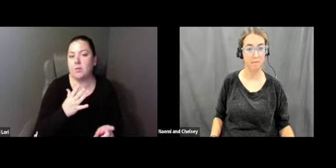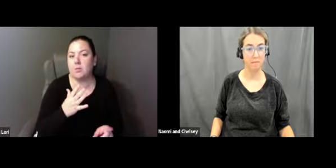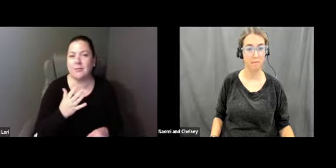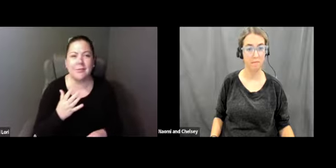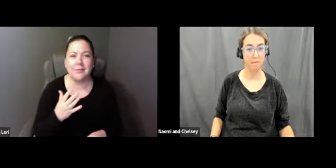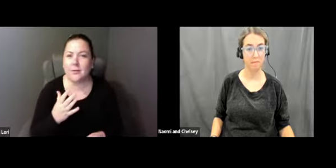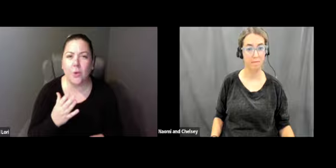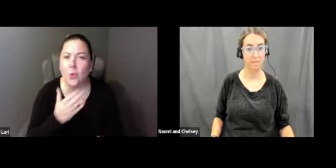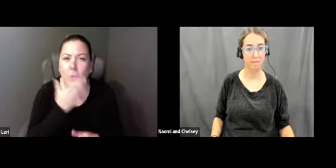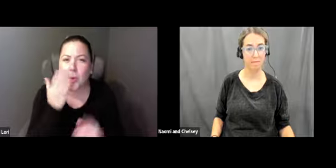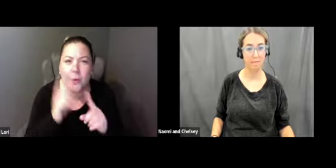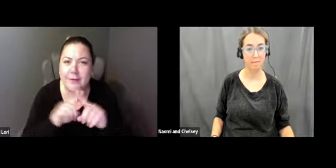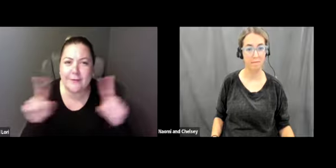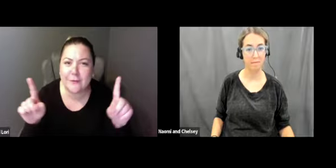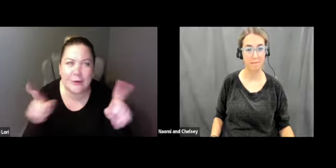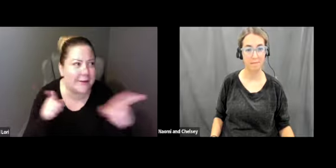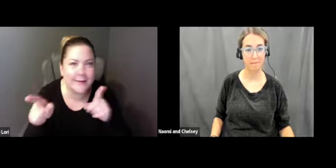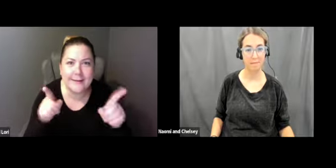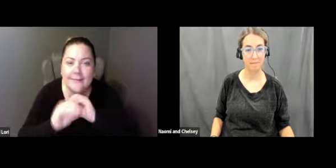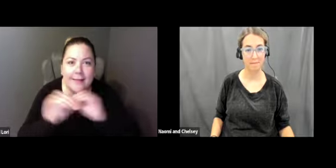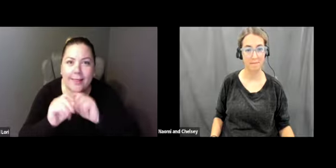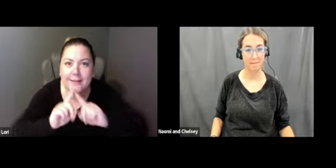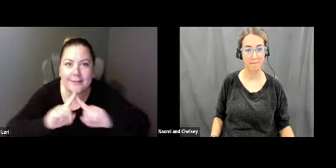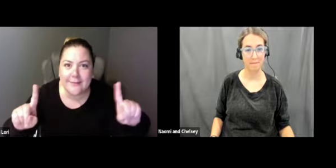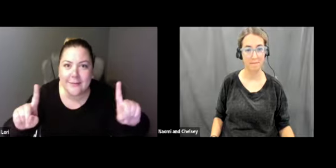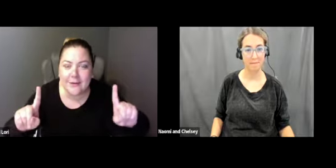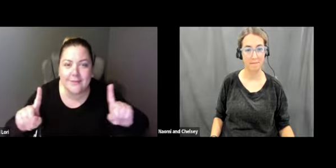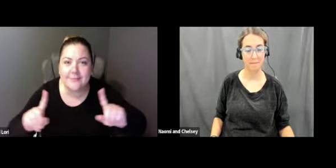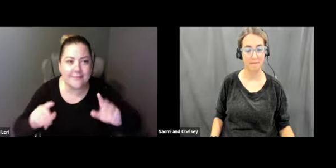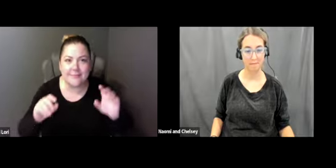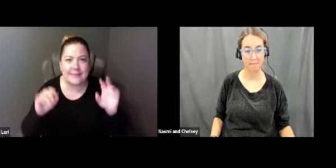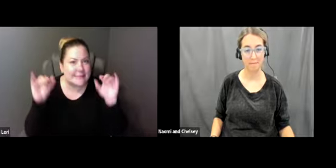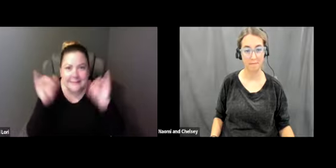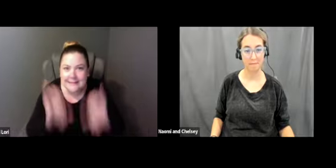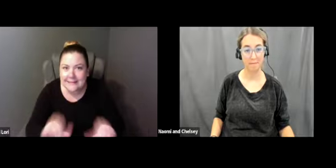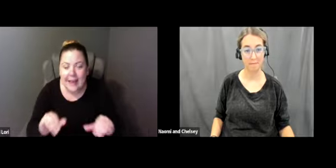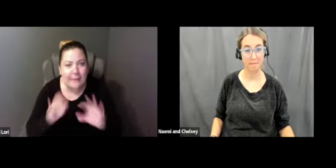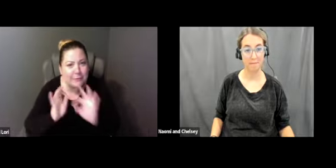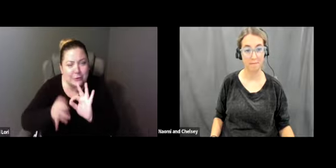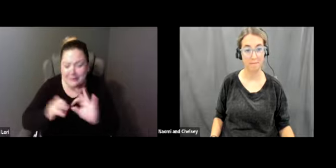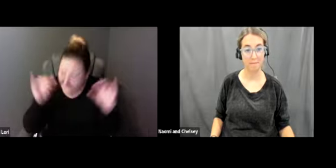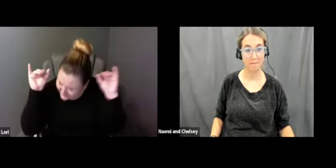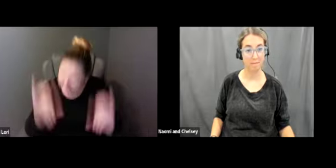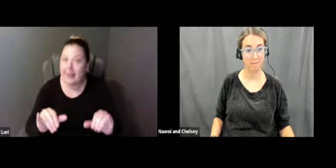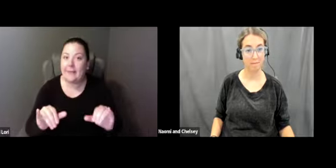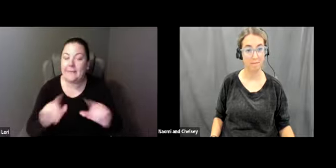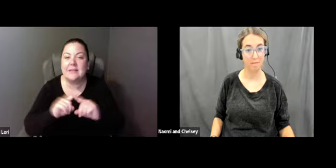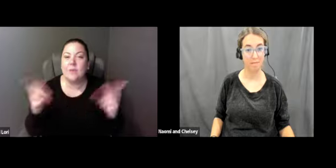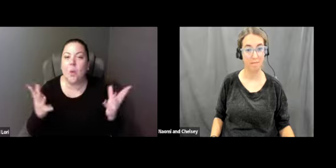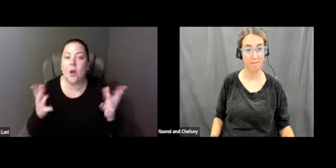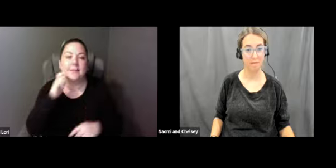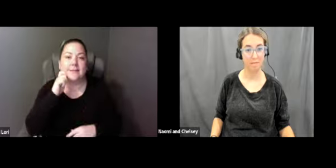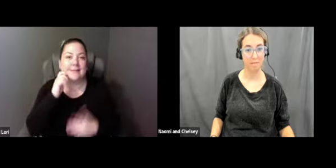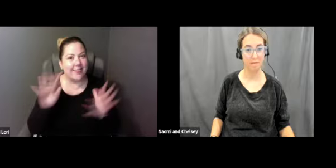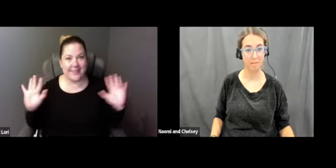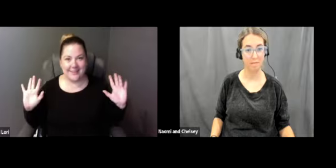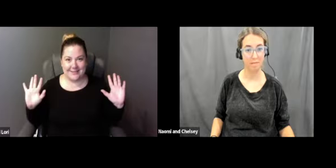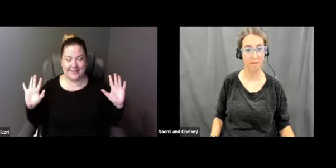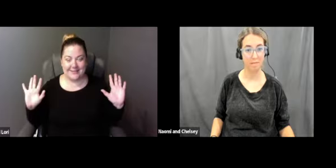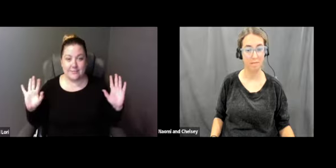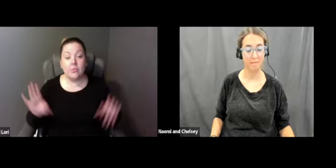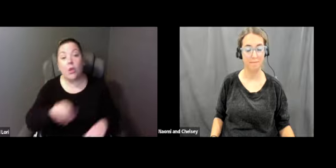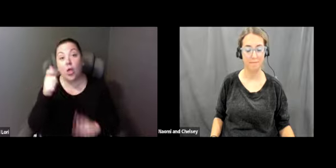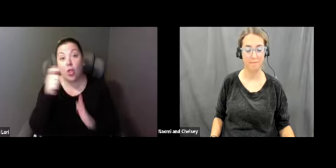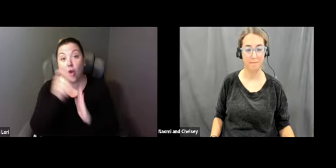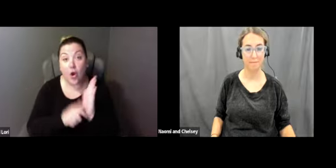difference. There was absolutely no difference in what they were producing. There's another article that I would love if you can share in the